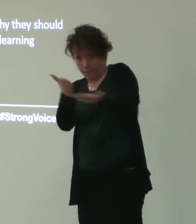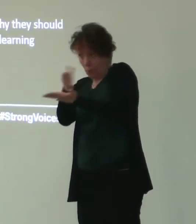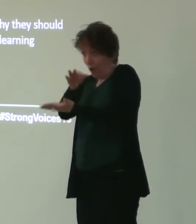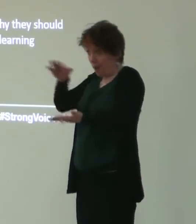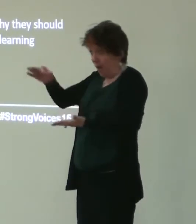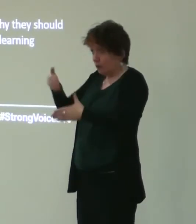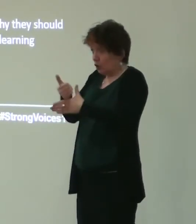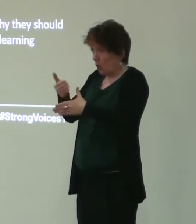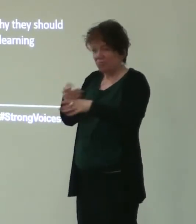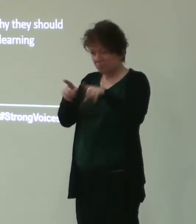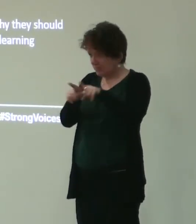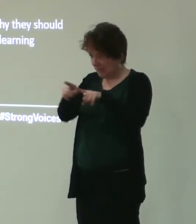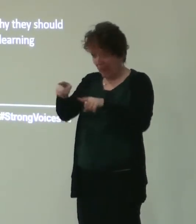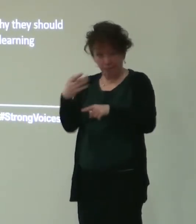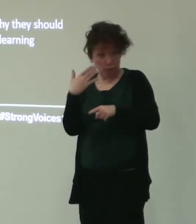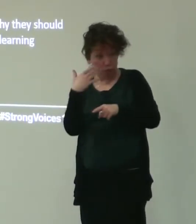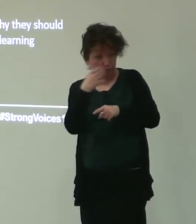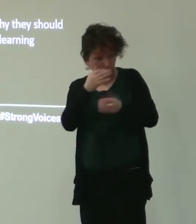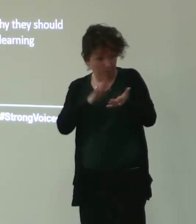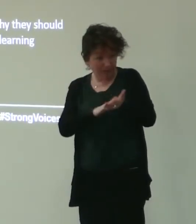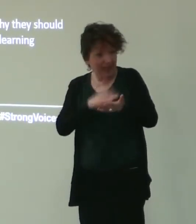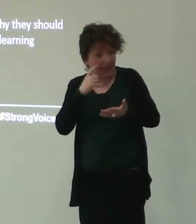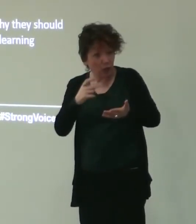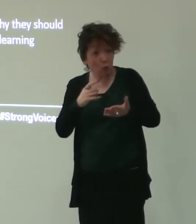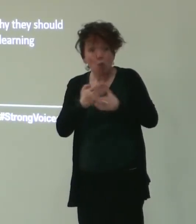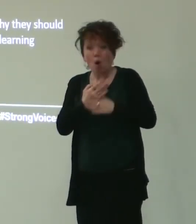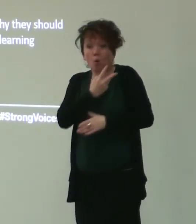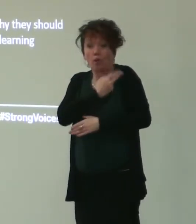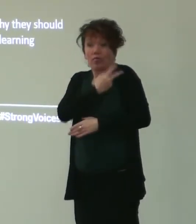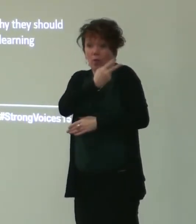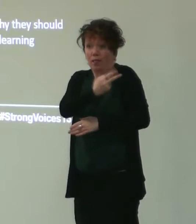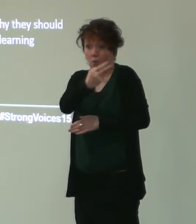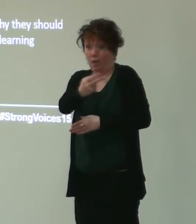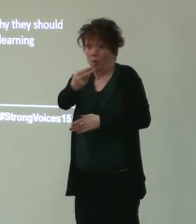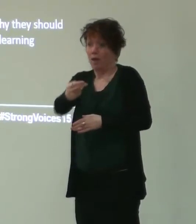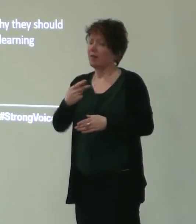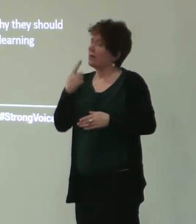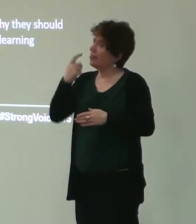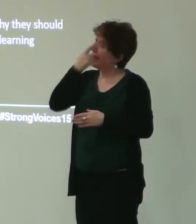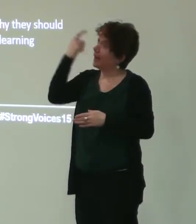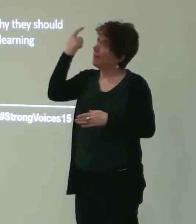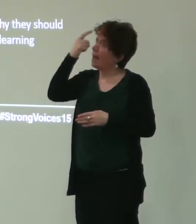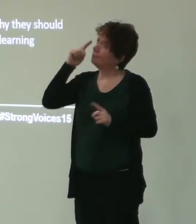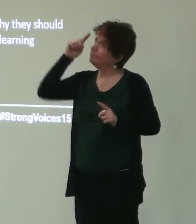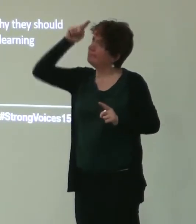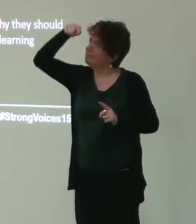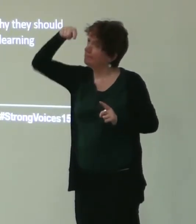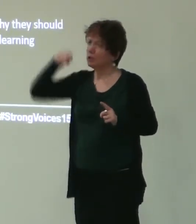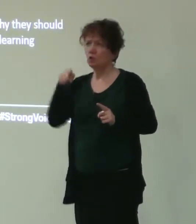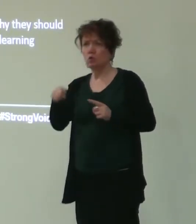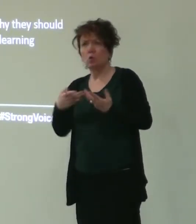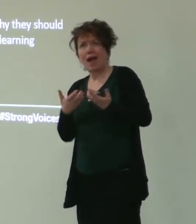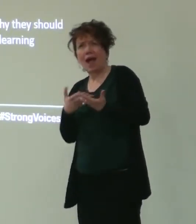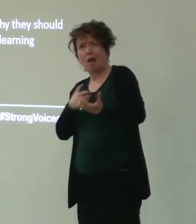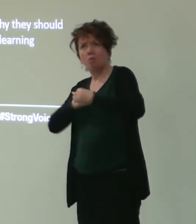So same as what you've just done a few minutes ago, if you can work with the person next to you and just think about how you would promote